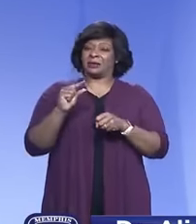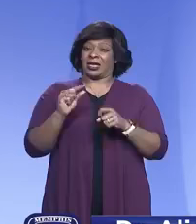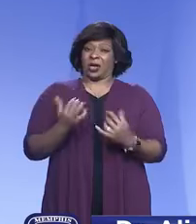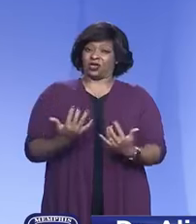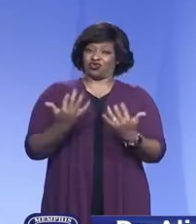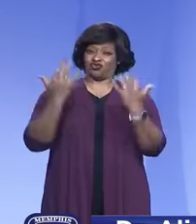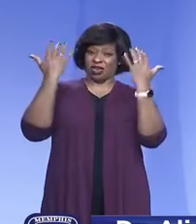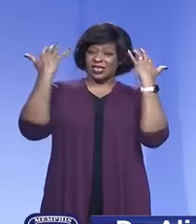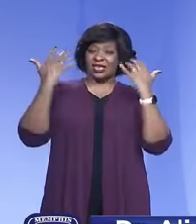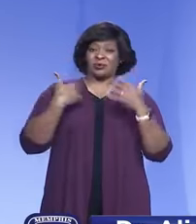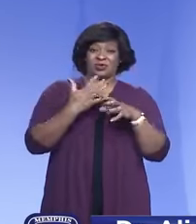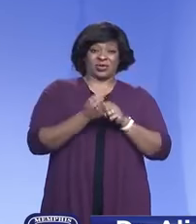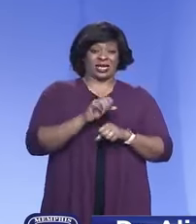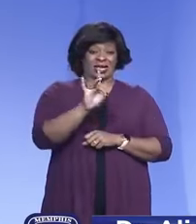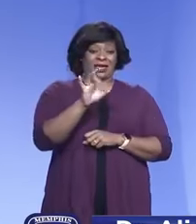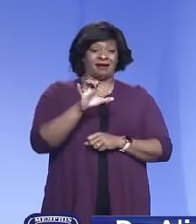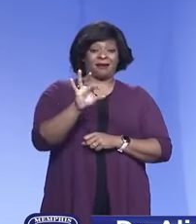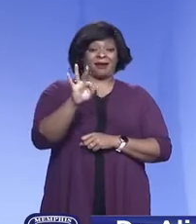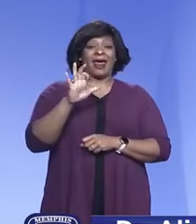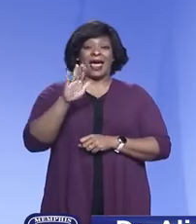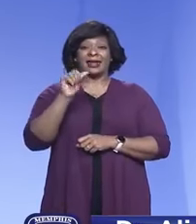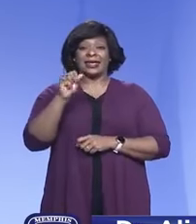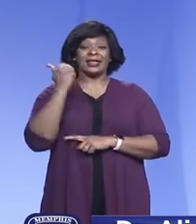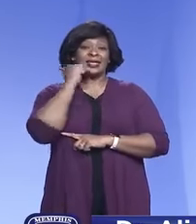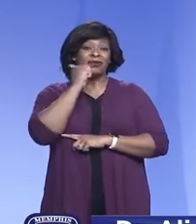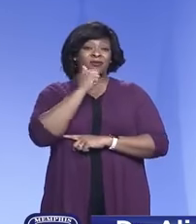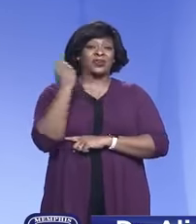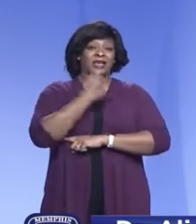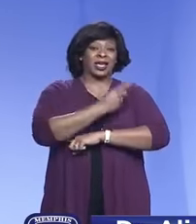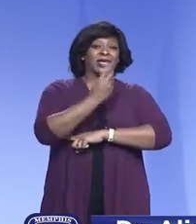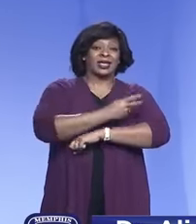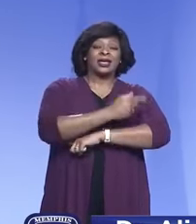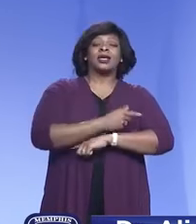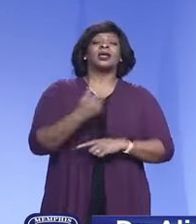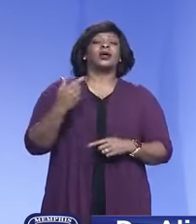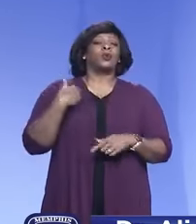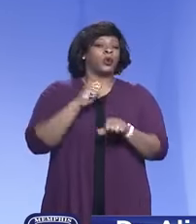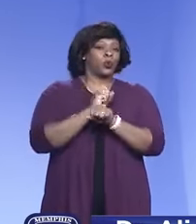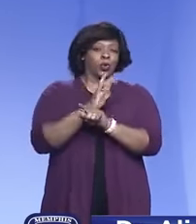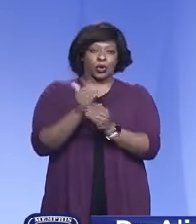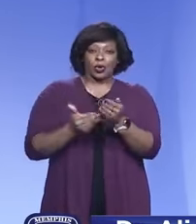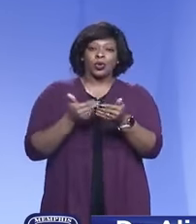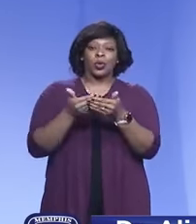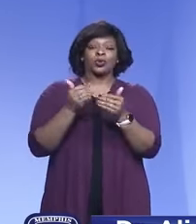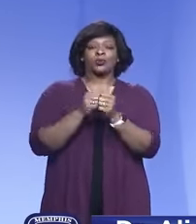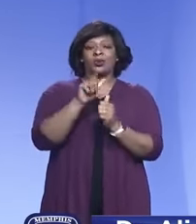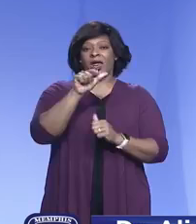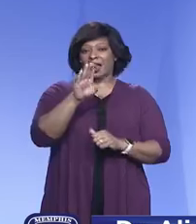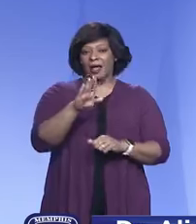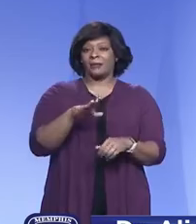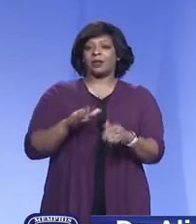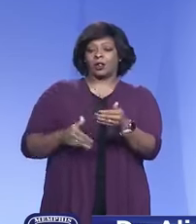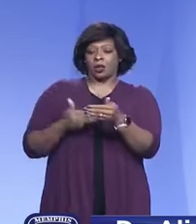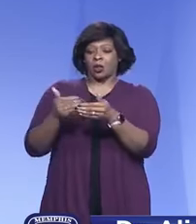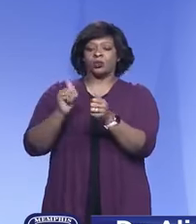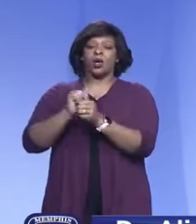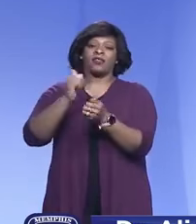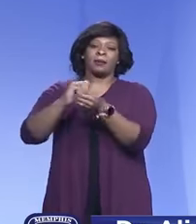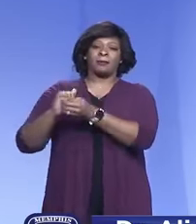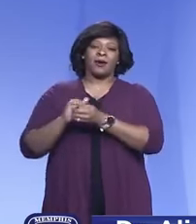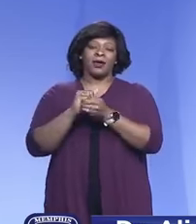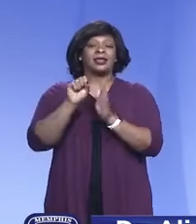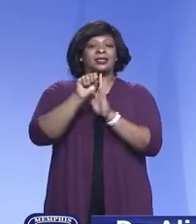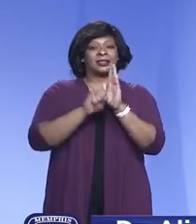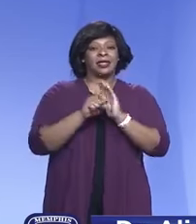we receive 800 or 900 new cases per day, but we are working very closely with the labs as well as other partners in the state